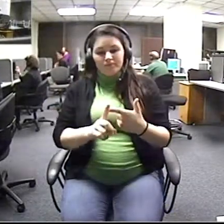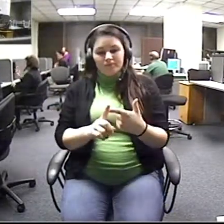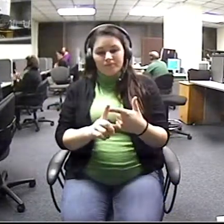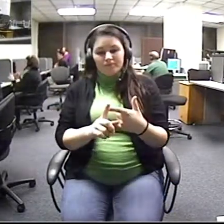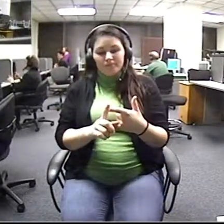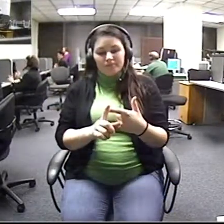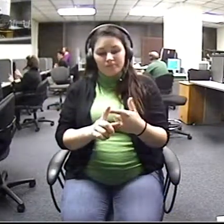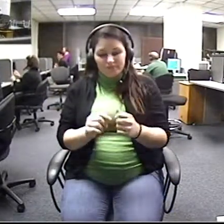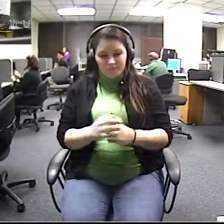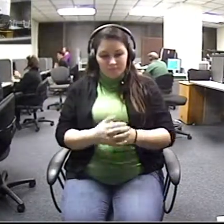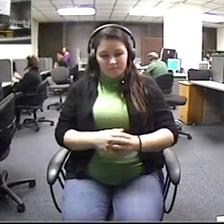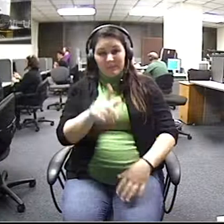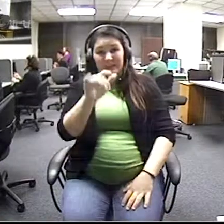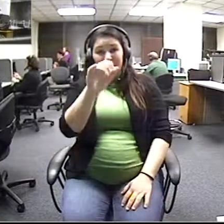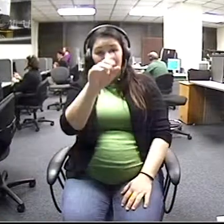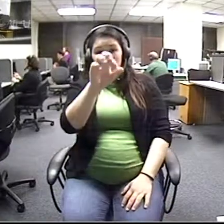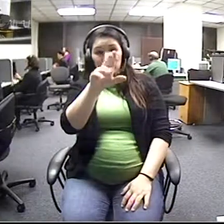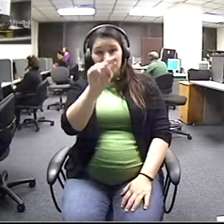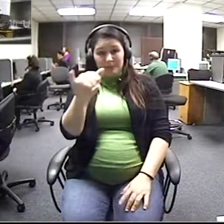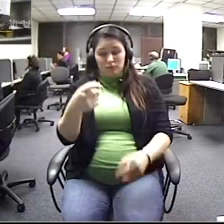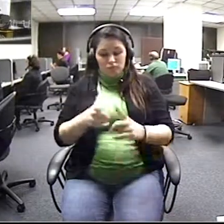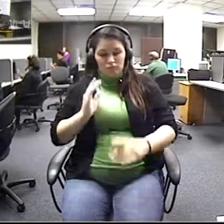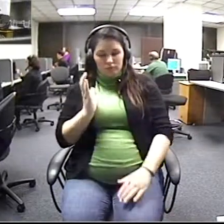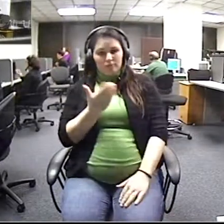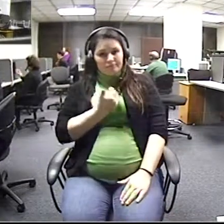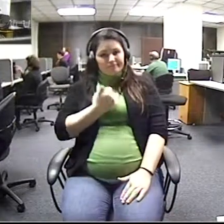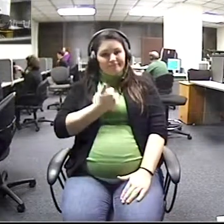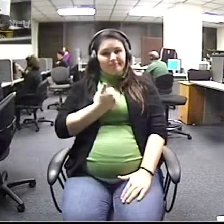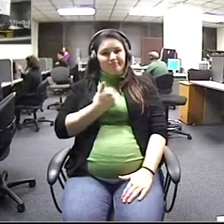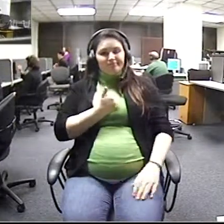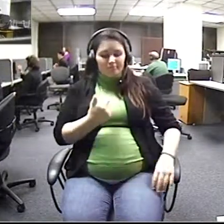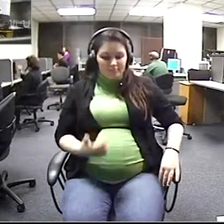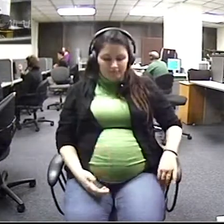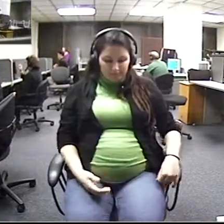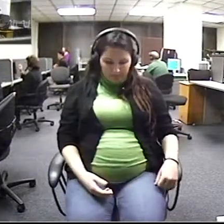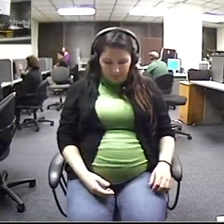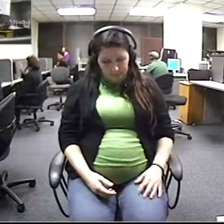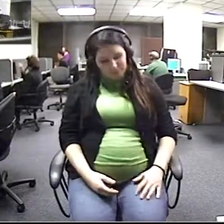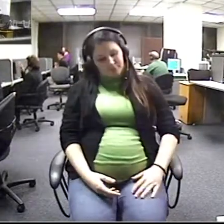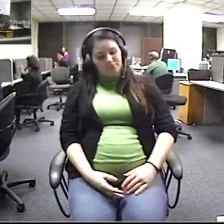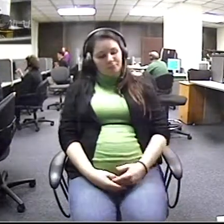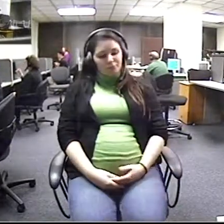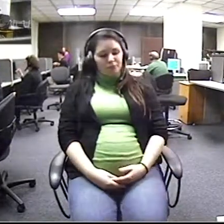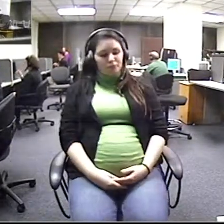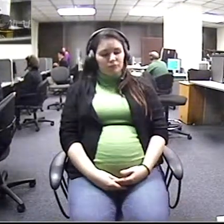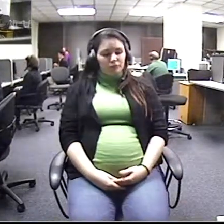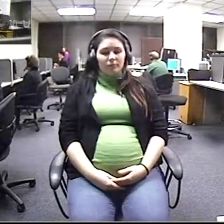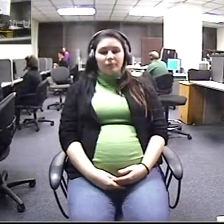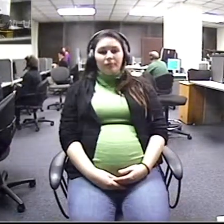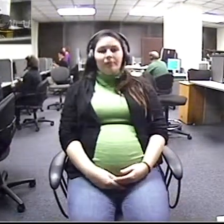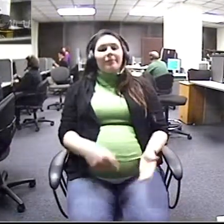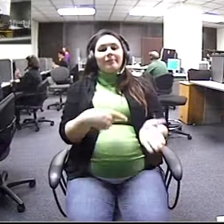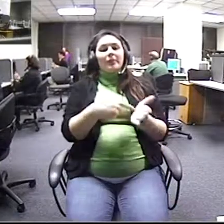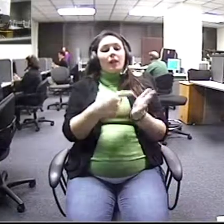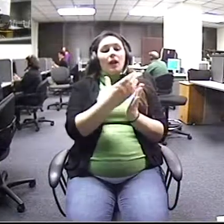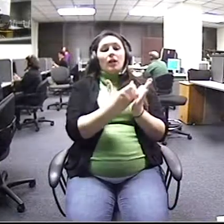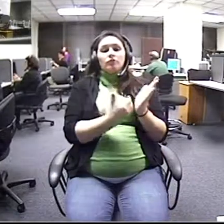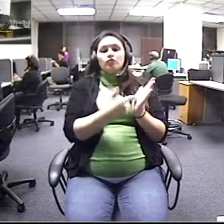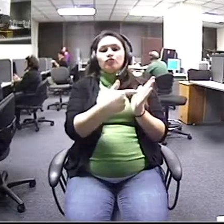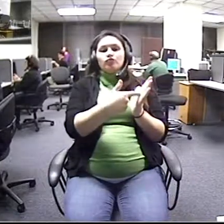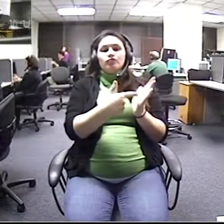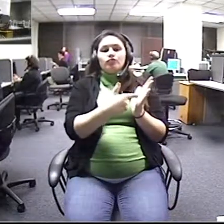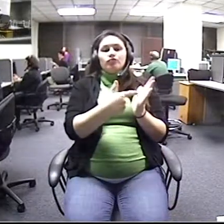ourselves and our posterity, do ordain and establish this Constitution for the